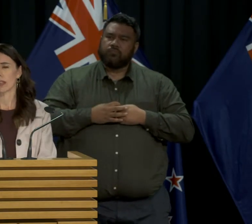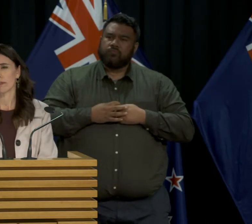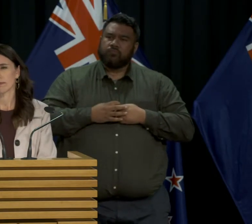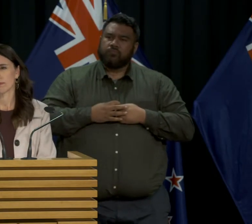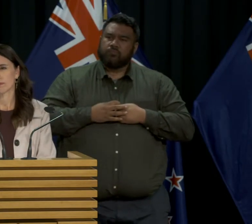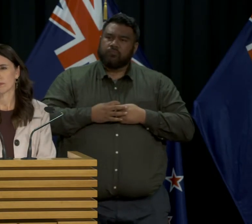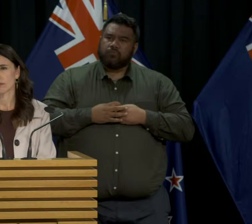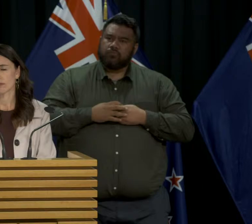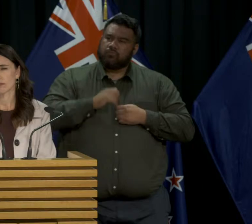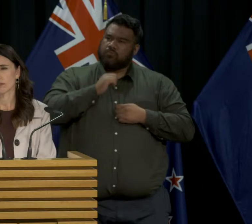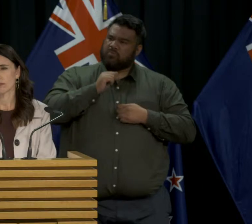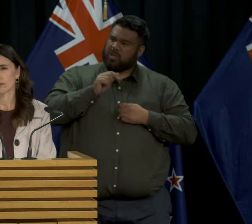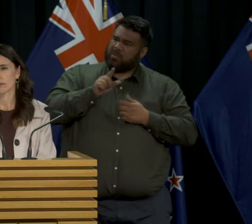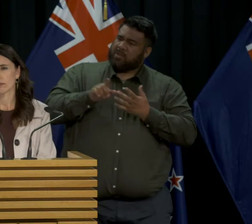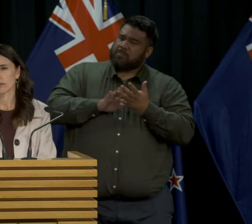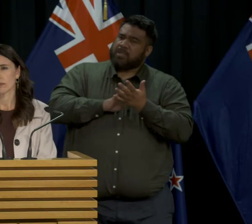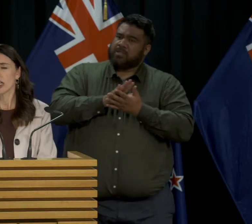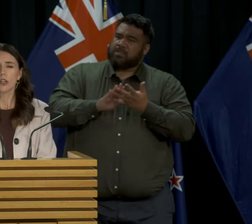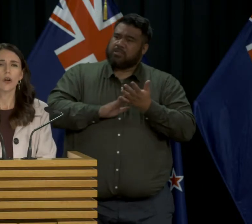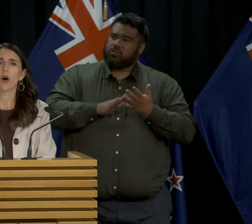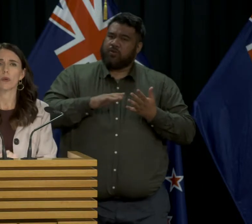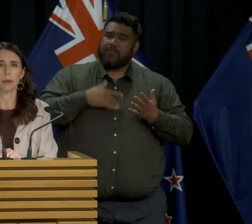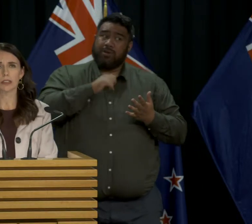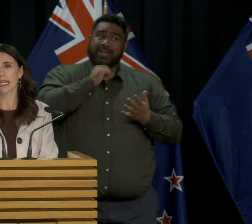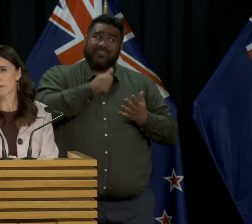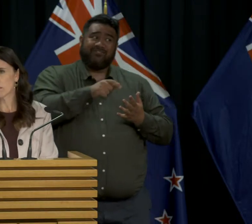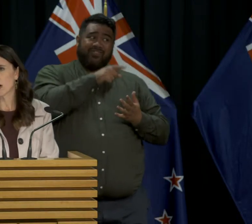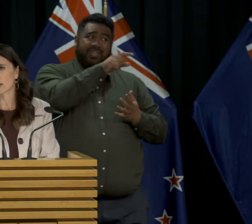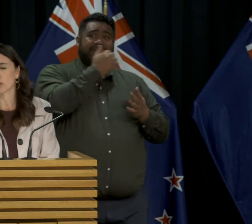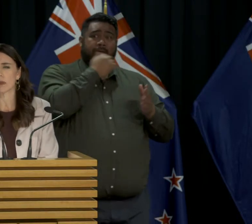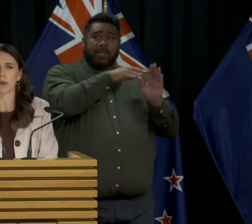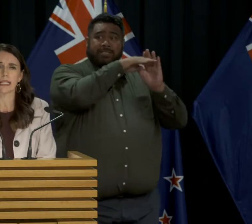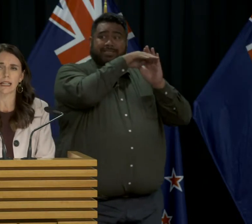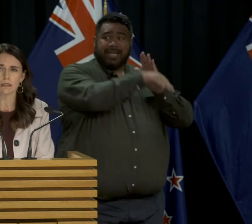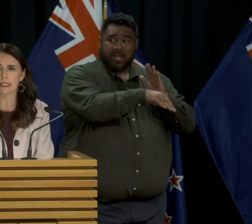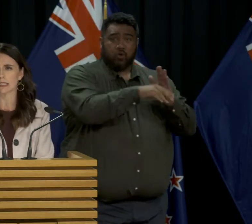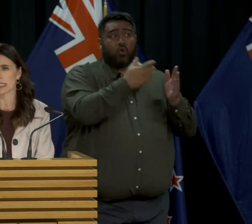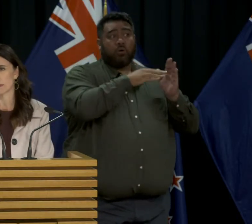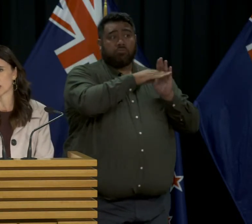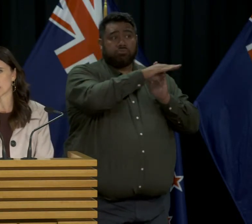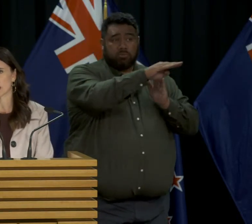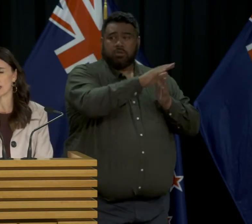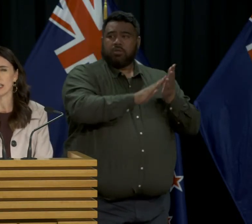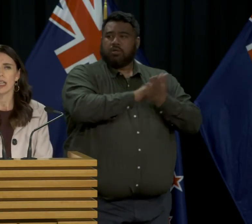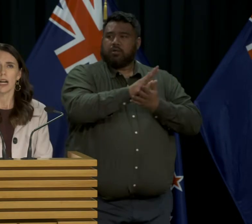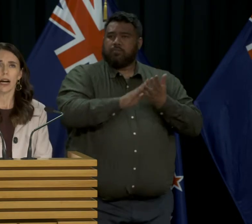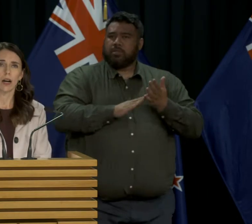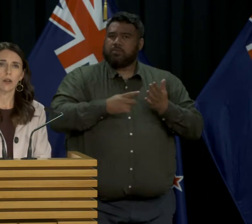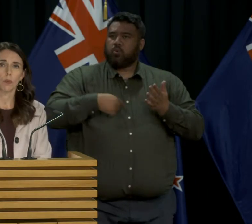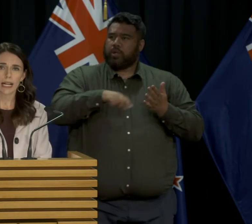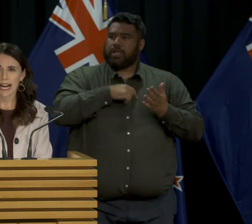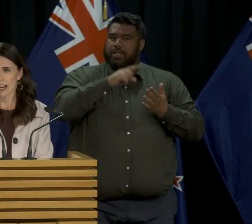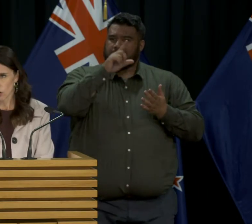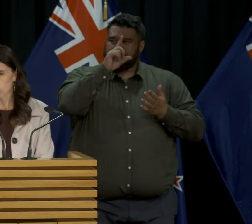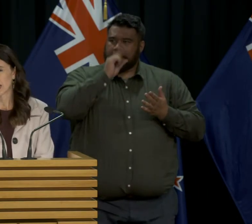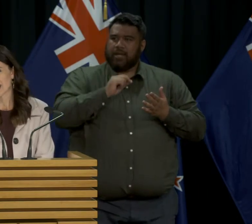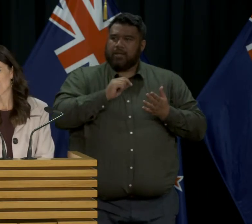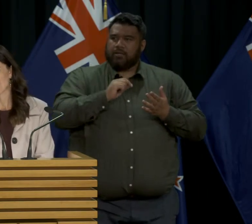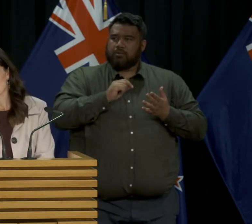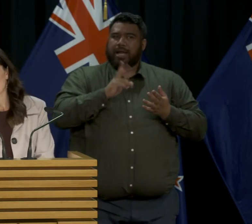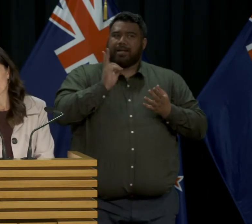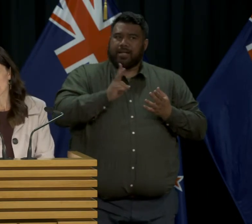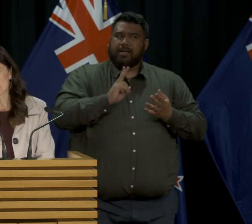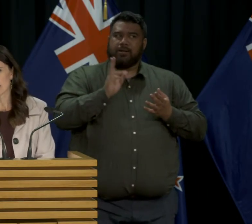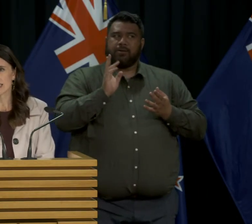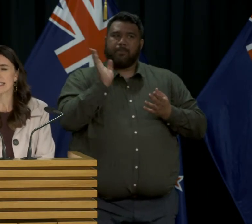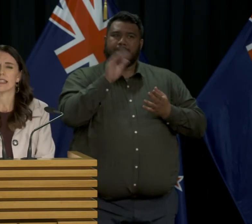it kind of a given that it would be extended? No, because keep in mind, when we announce the suspension, we have